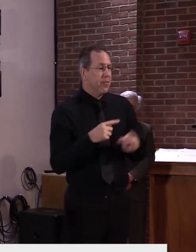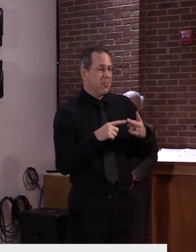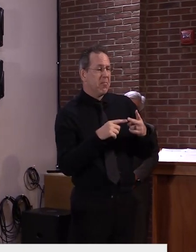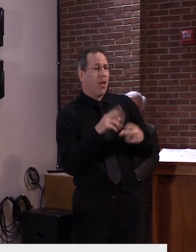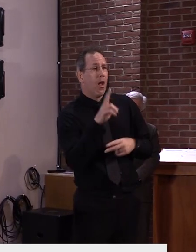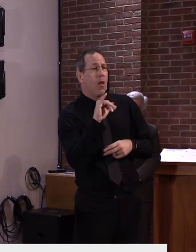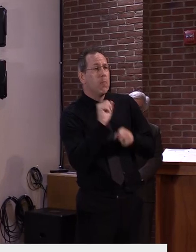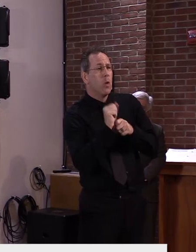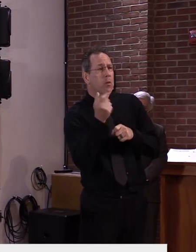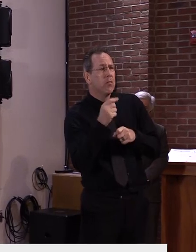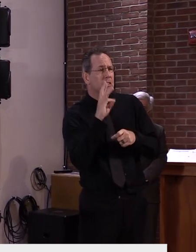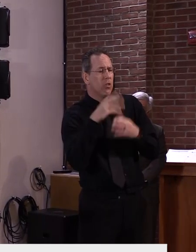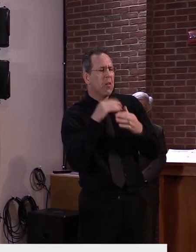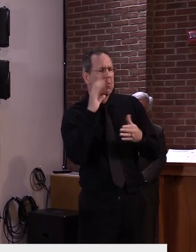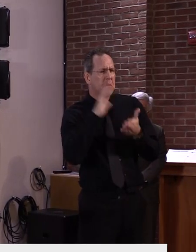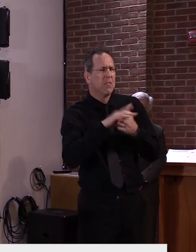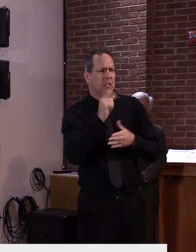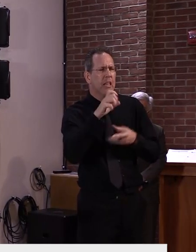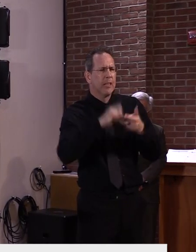in pretty good shape.